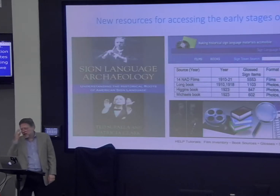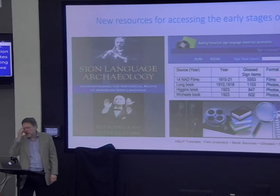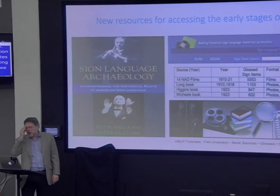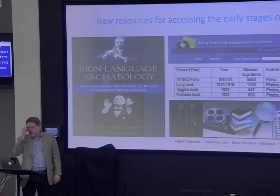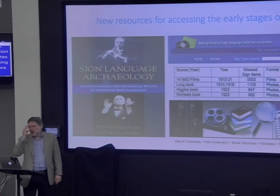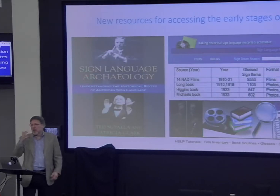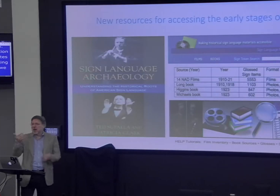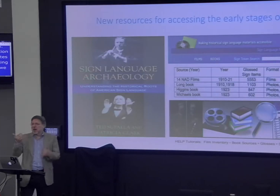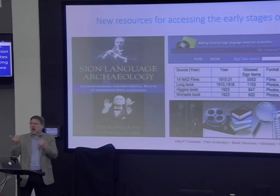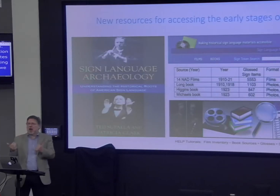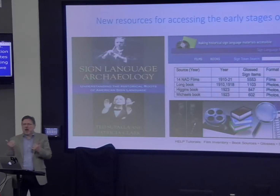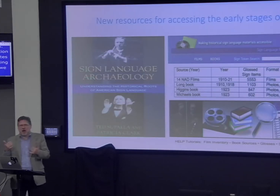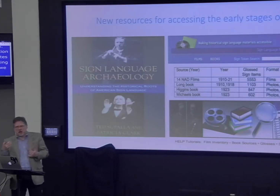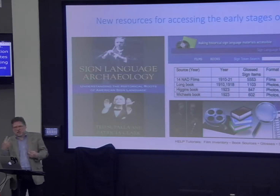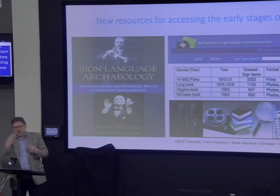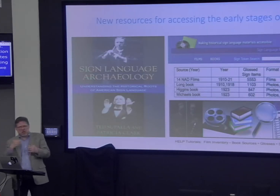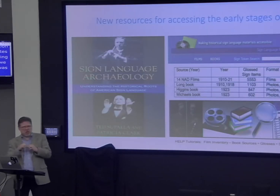for making kinship terms.